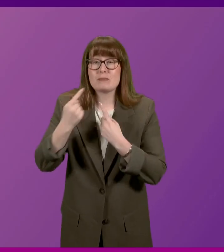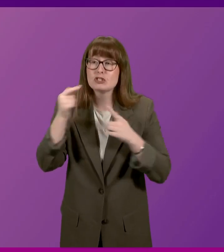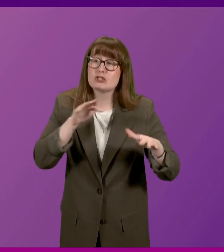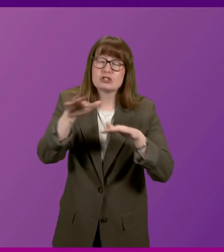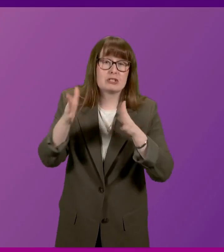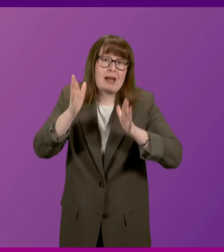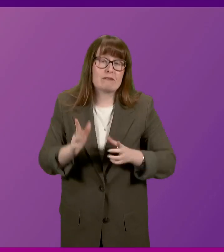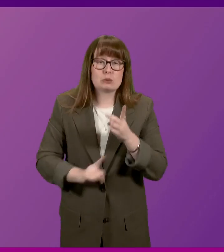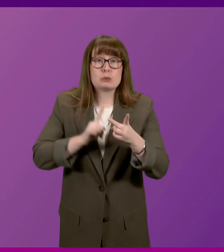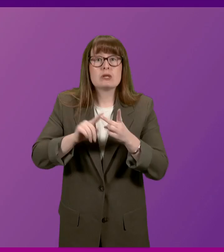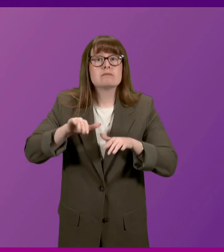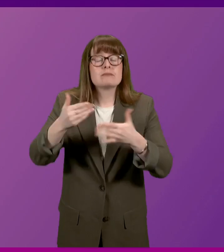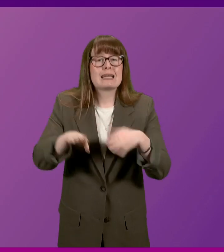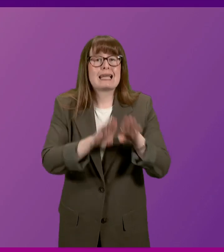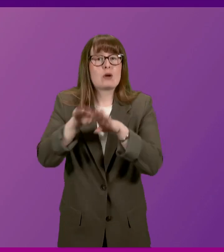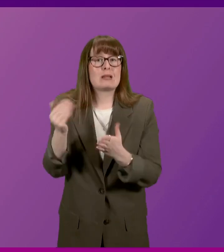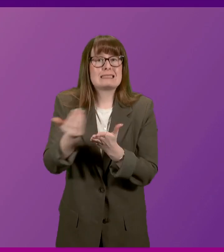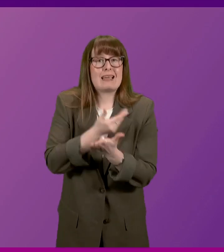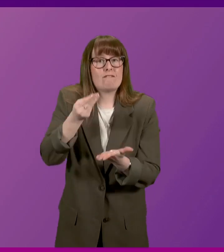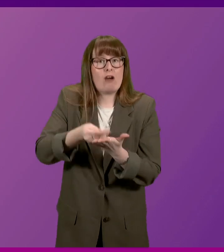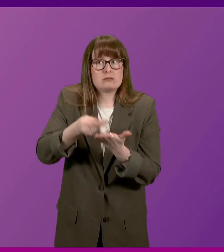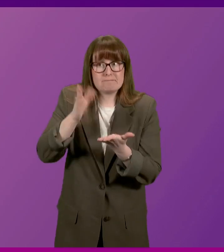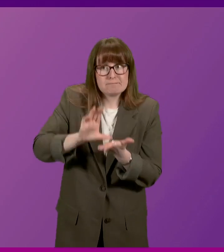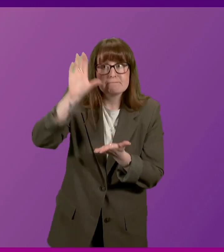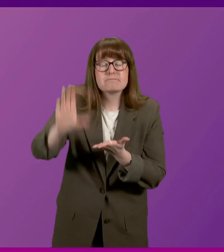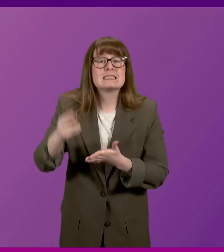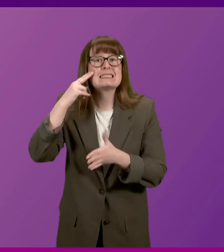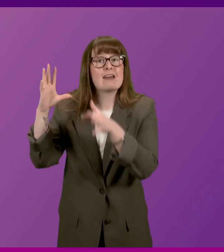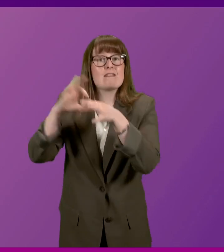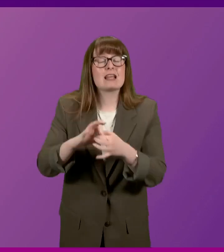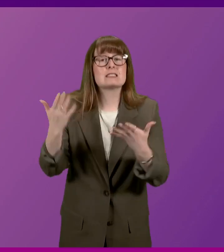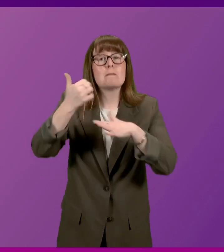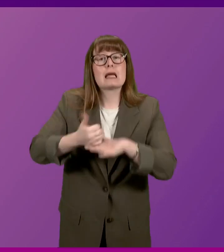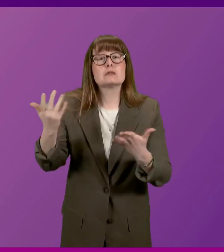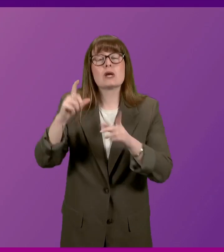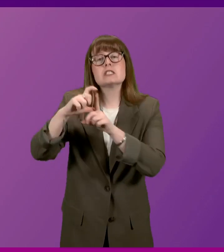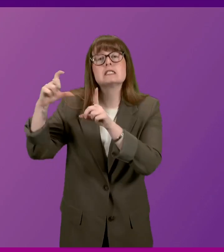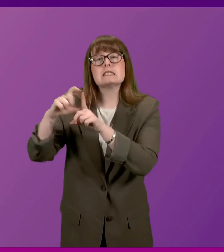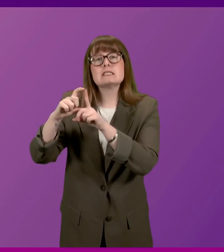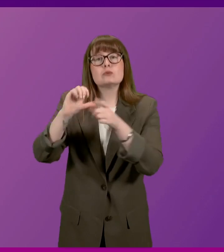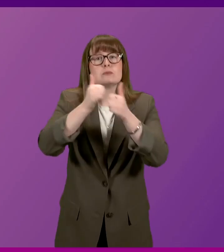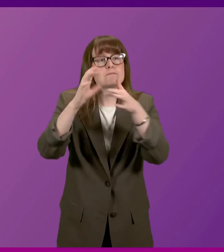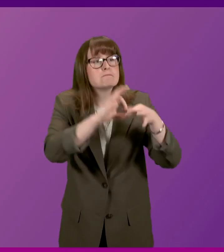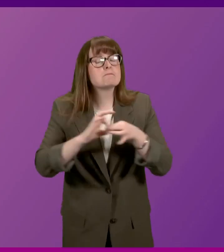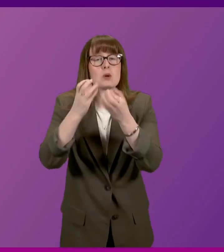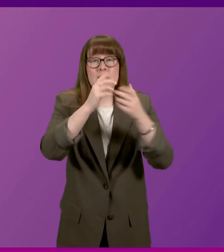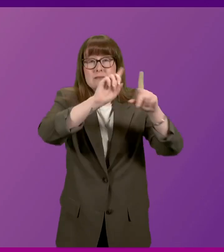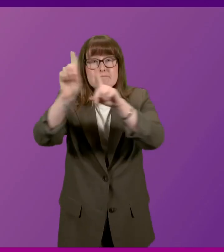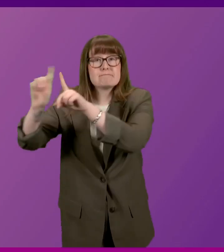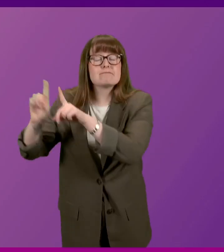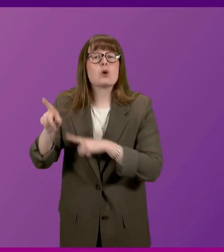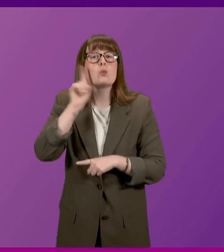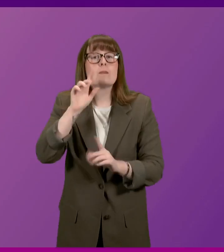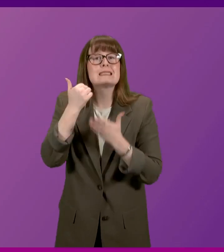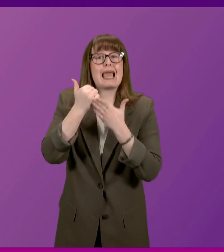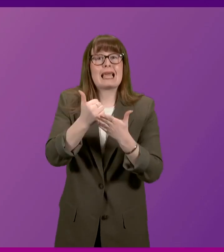The Delivering Equally Safe Fund is currently already funding Deaf Links in Dundee to work in collaboration with several branches of Women's